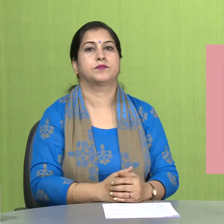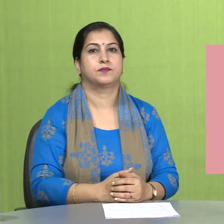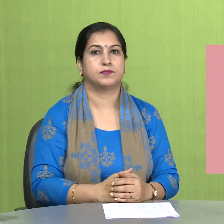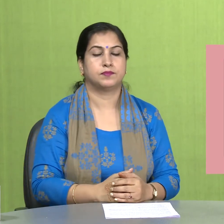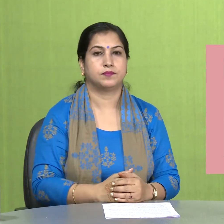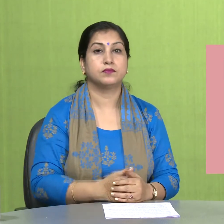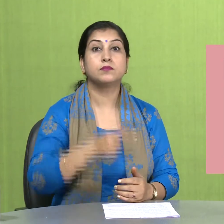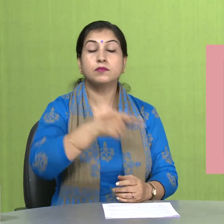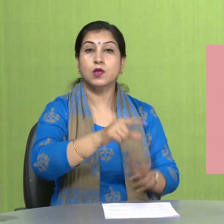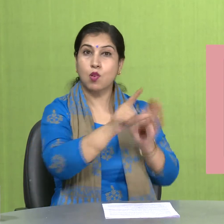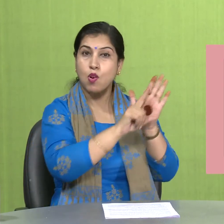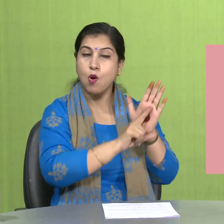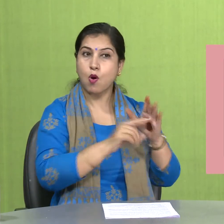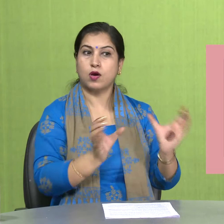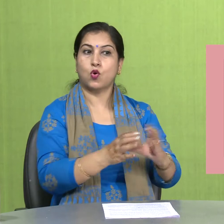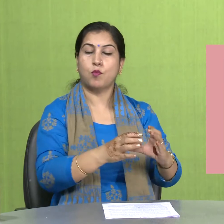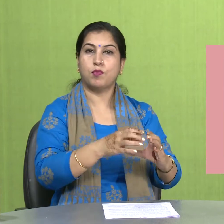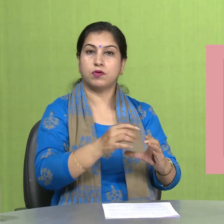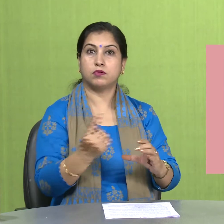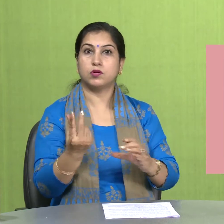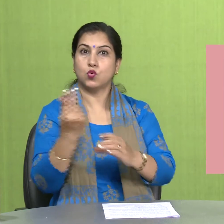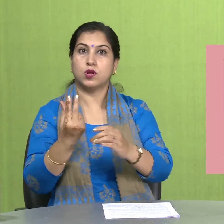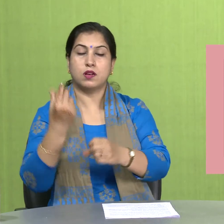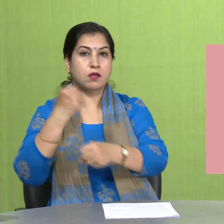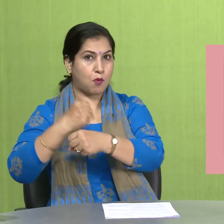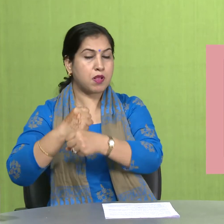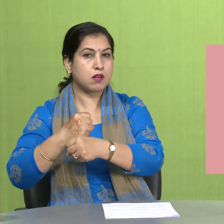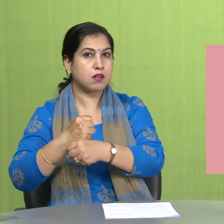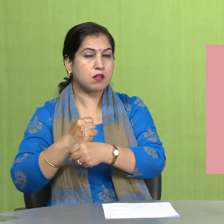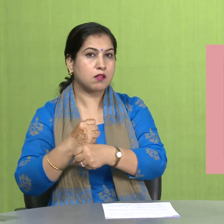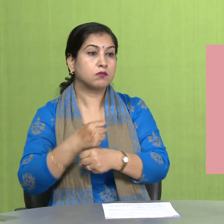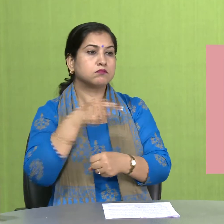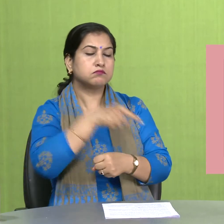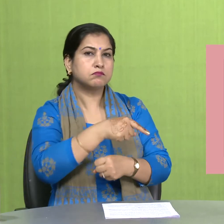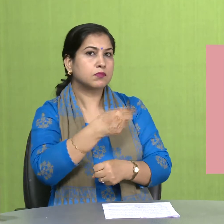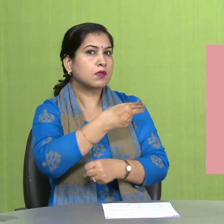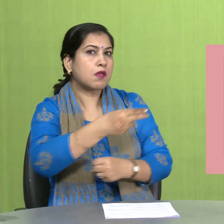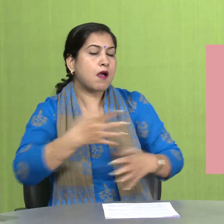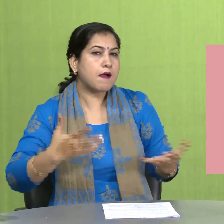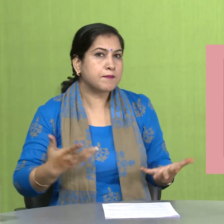The legislative branch of the Union government is called the